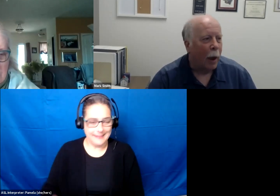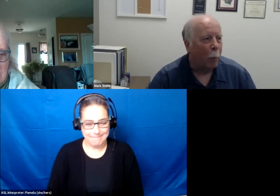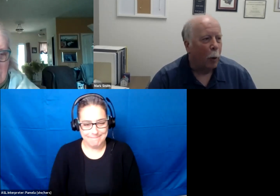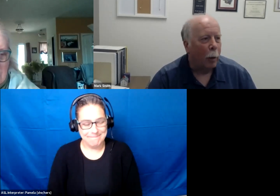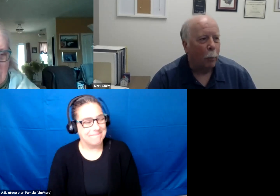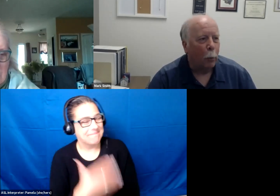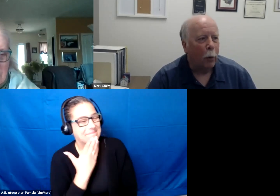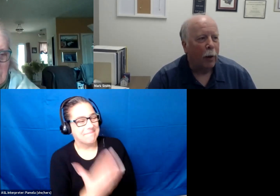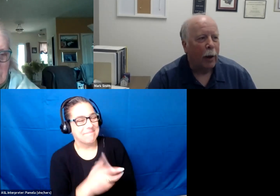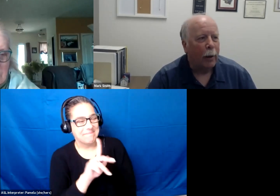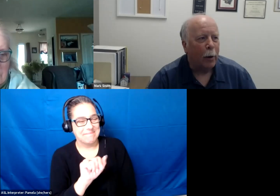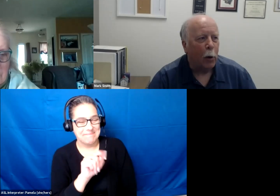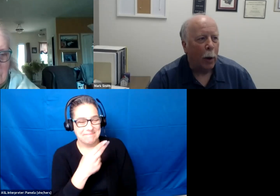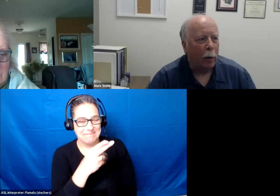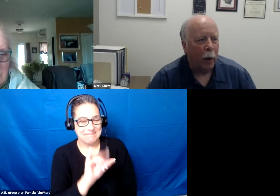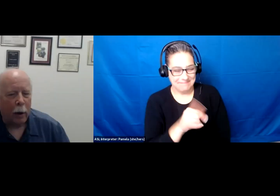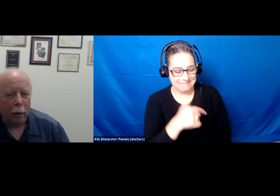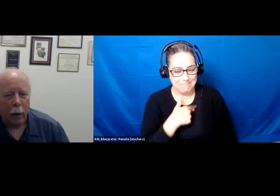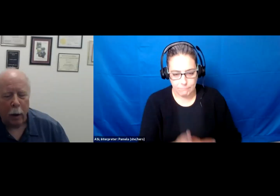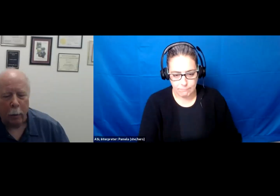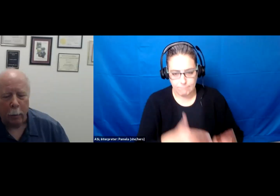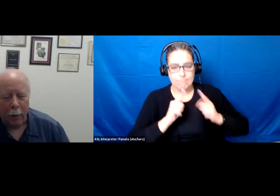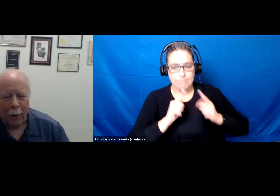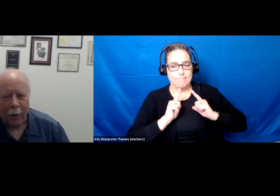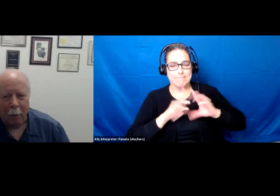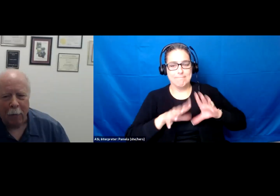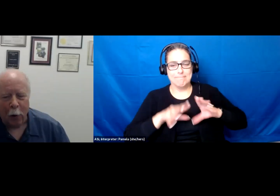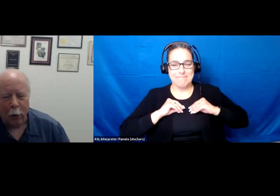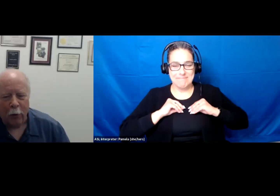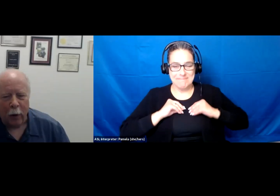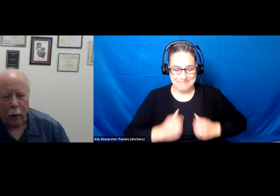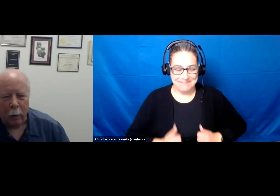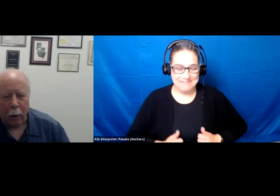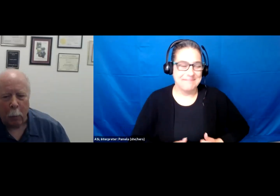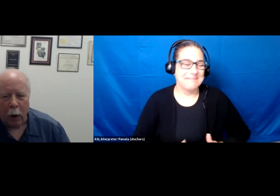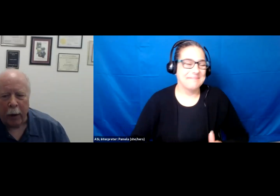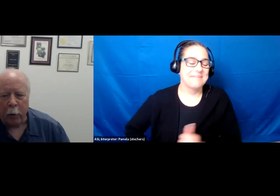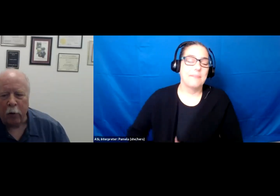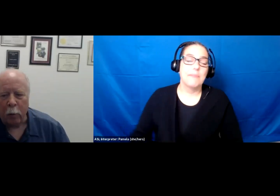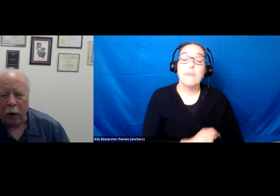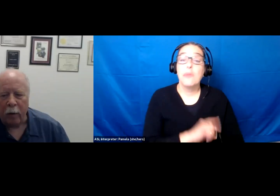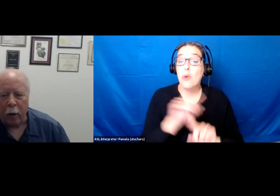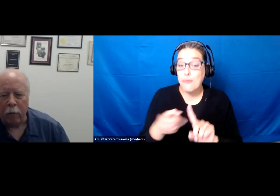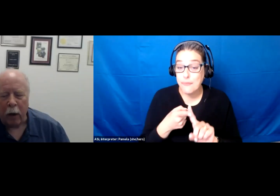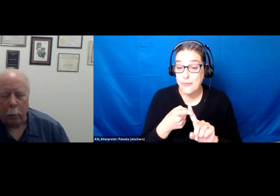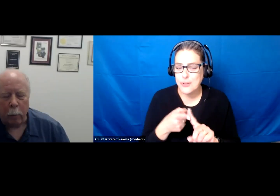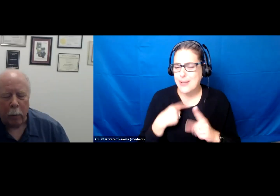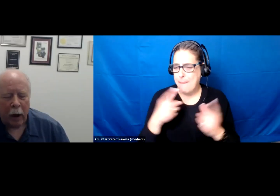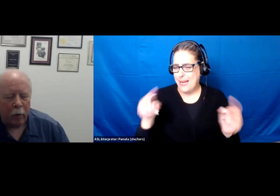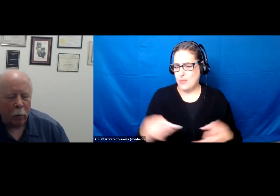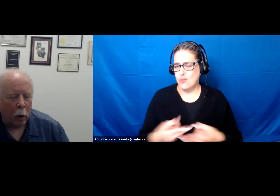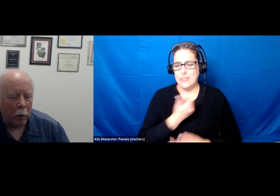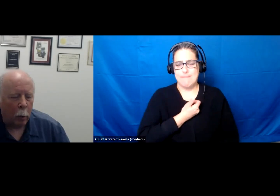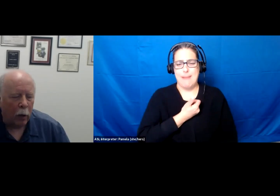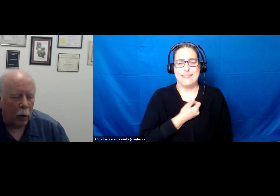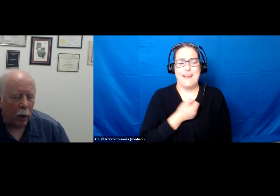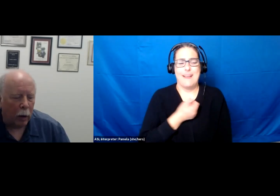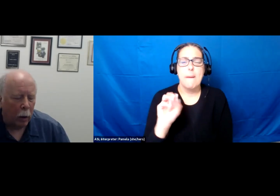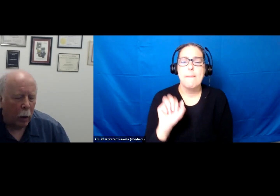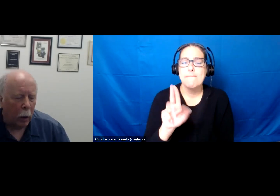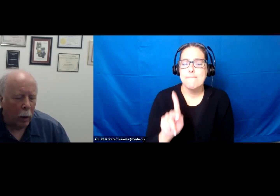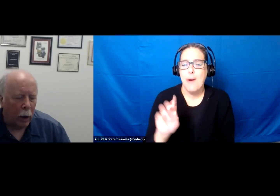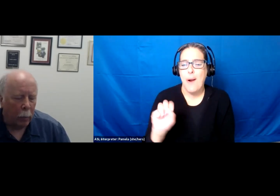Kathy. I will proceed to do my thing. First, I want to introduce myself. My name is Mark